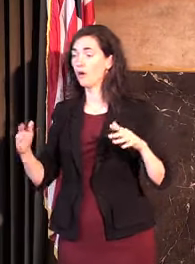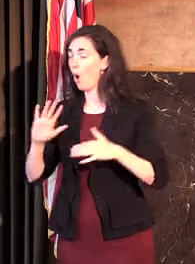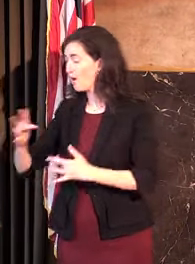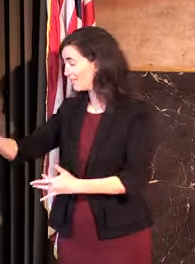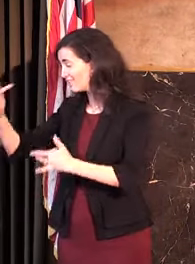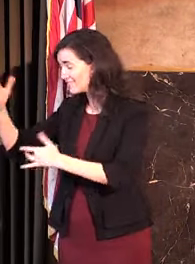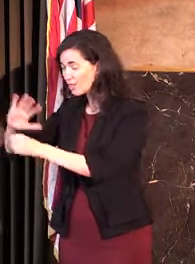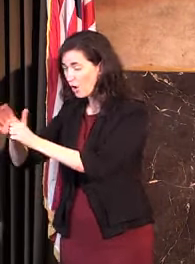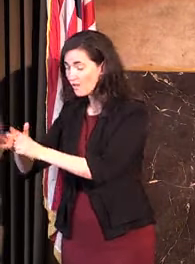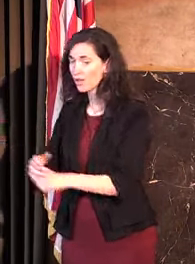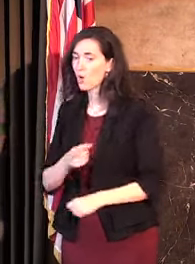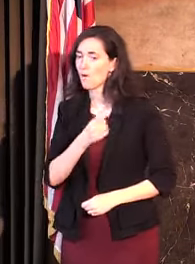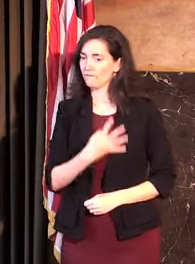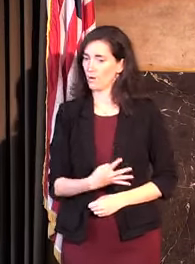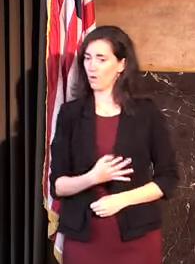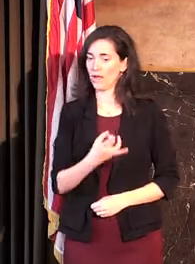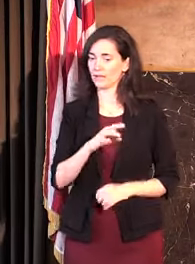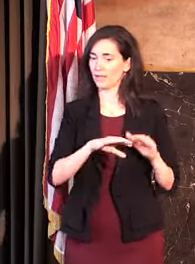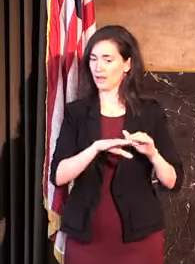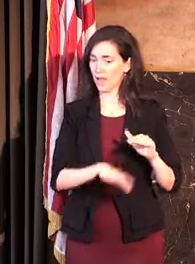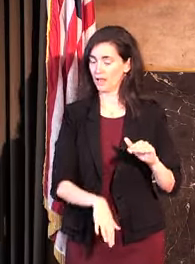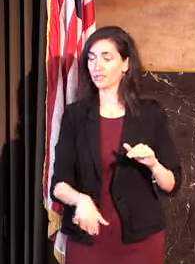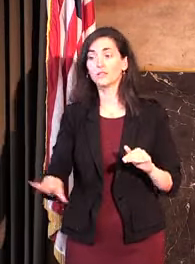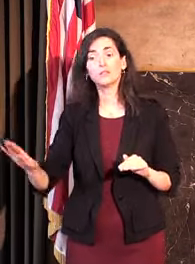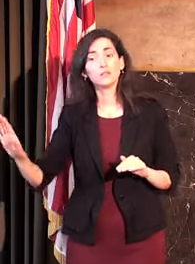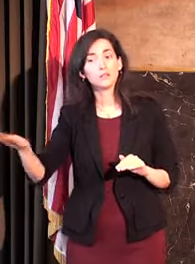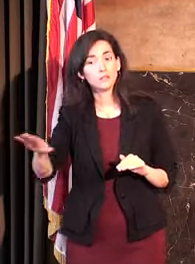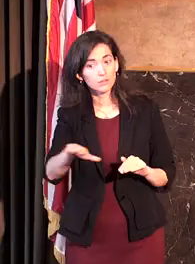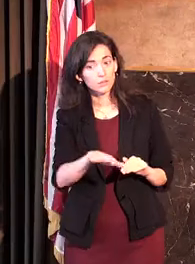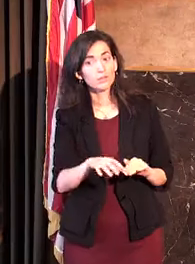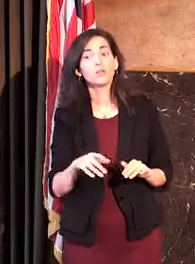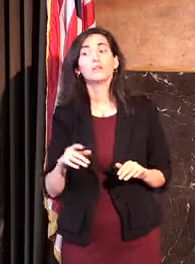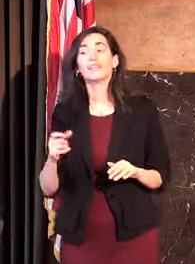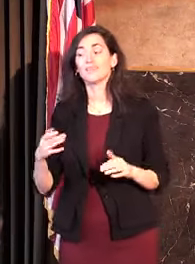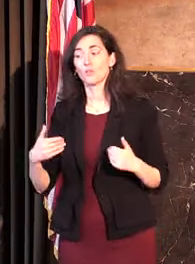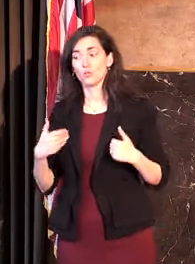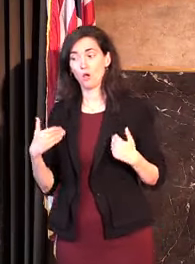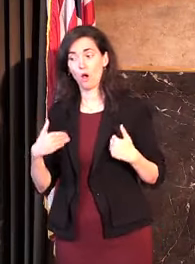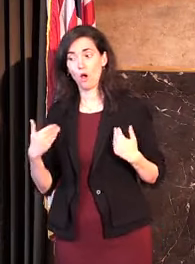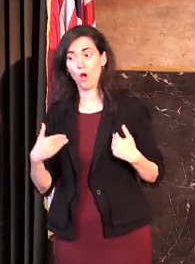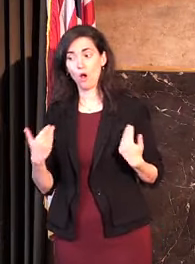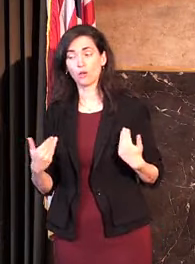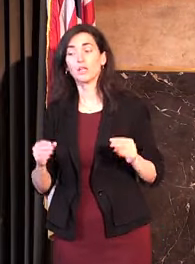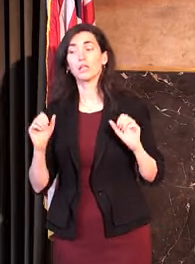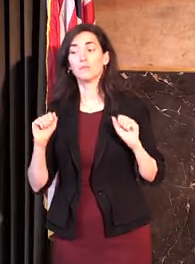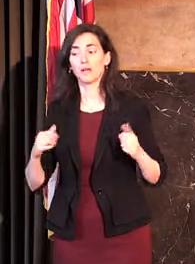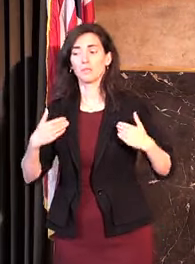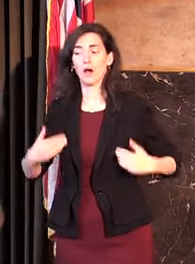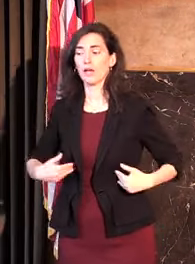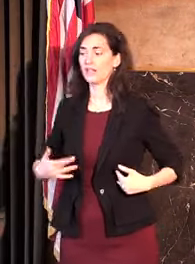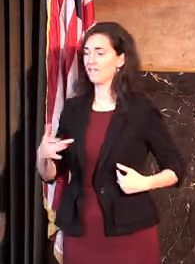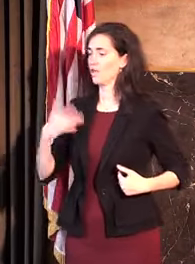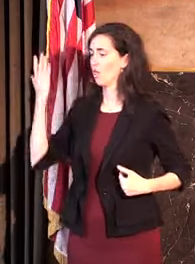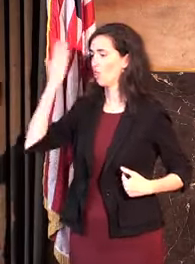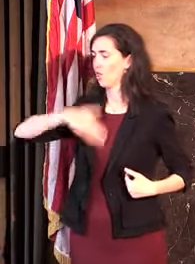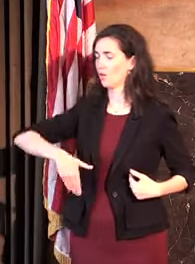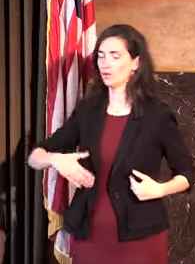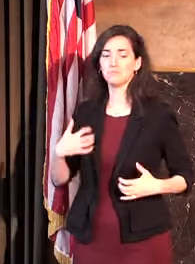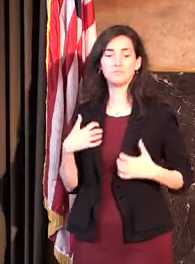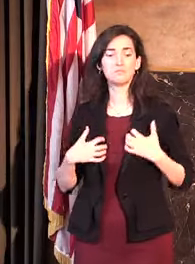We know that the younger you are, the more likely it is that you have an asymptomatic case. If you have an asymptomatic case, you're probably not